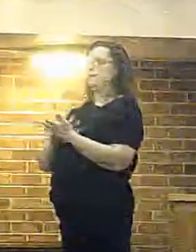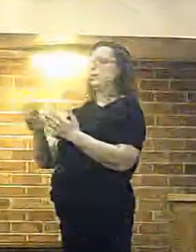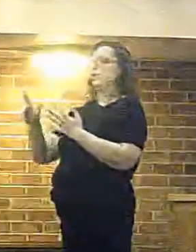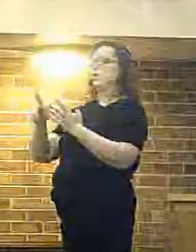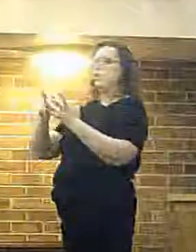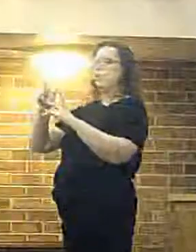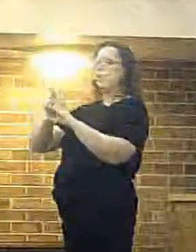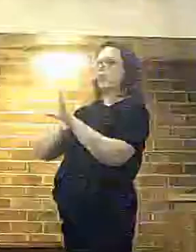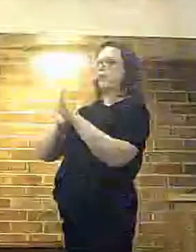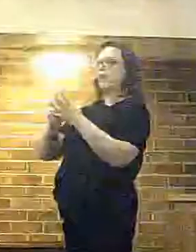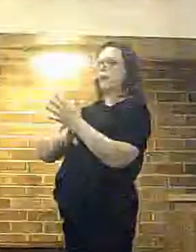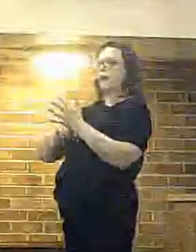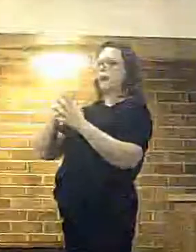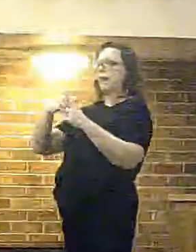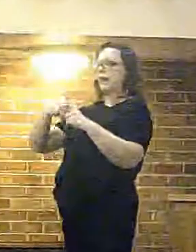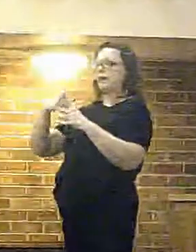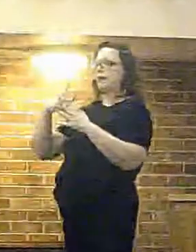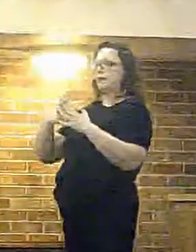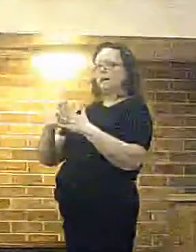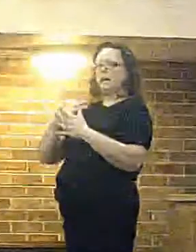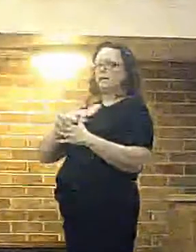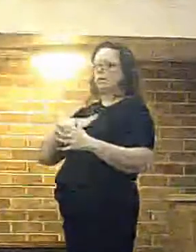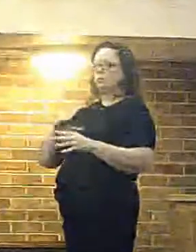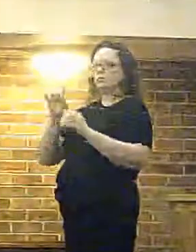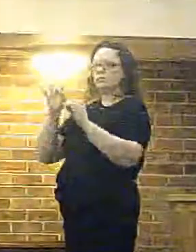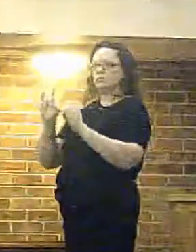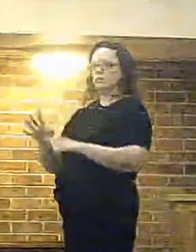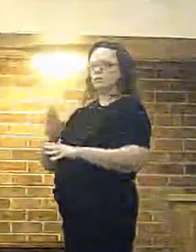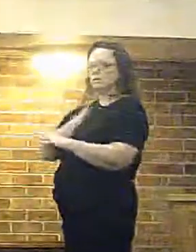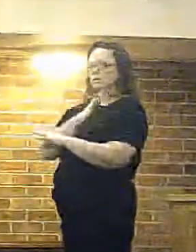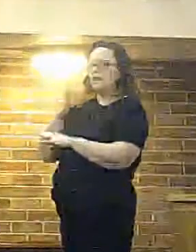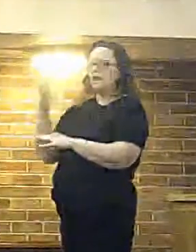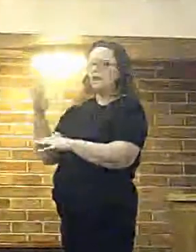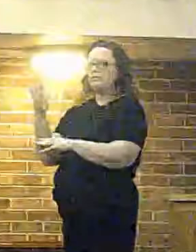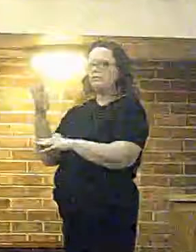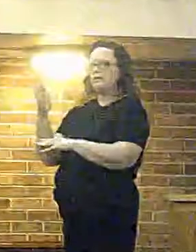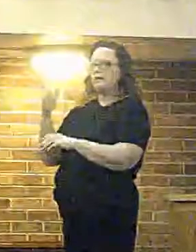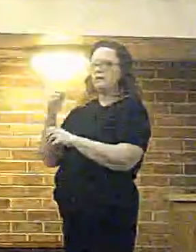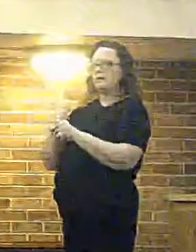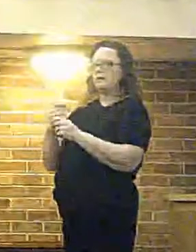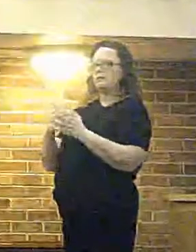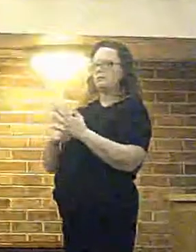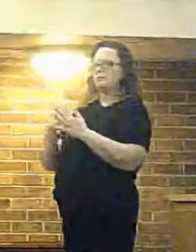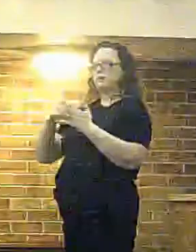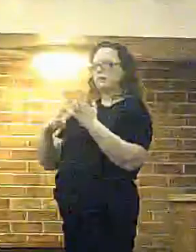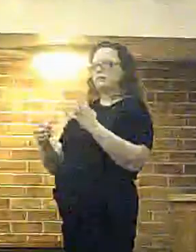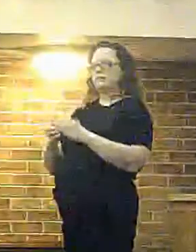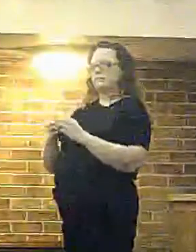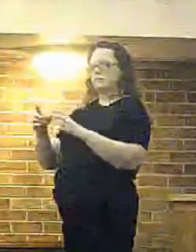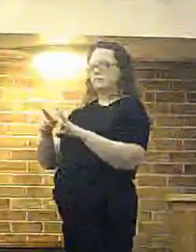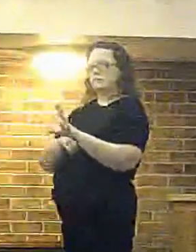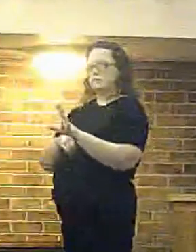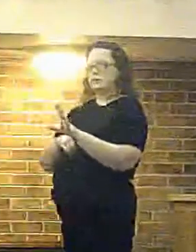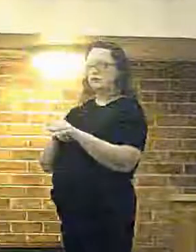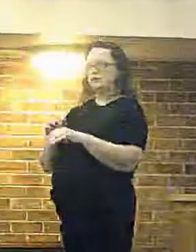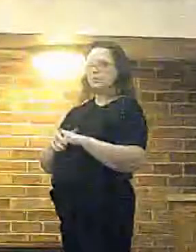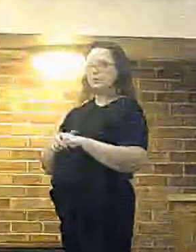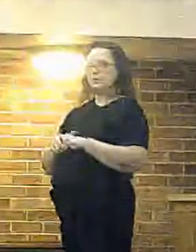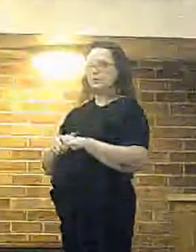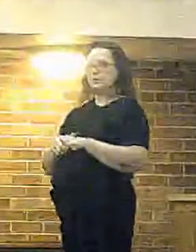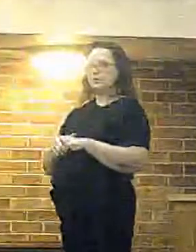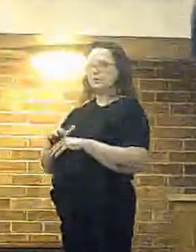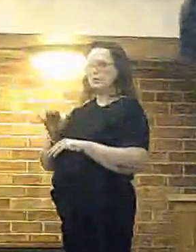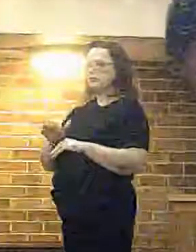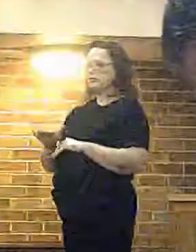I really don't want to lose the library in Greasby. Sorry, that's why I go up in here. I think it's absolutely disgraceful for kids